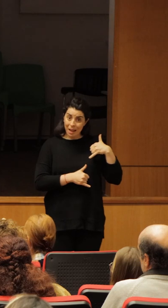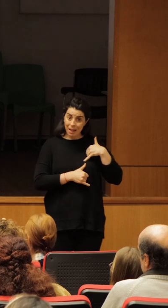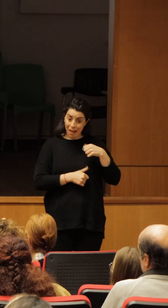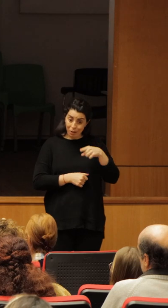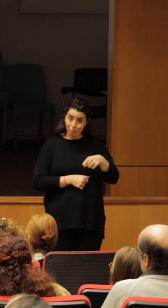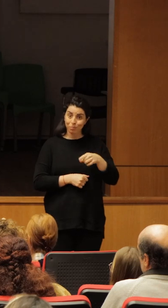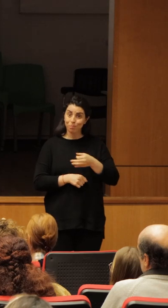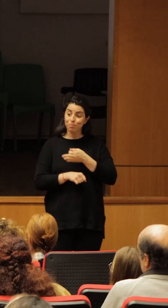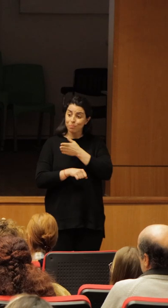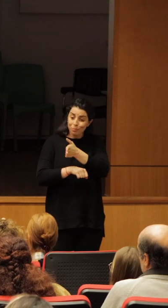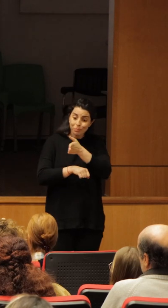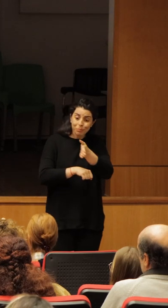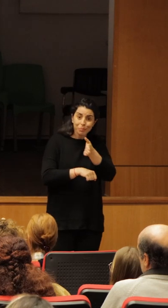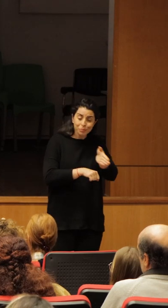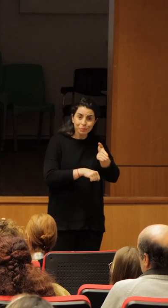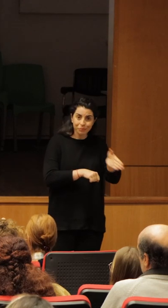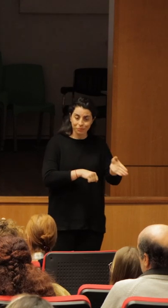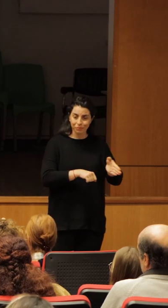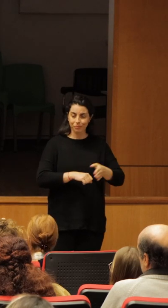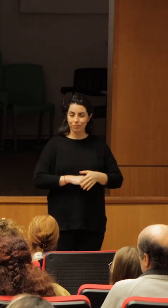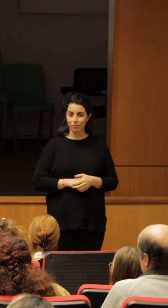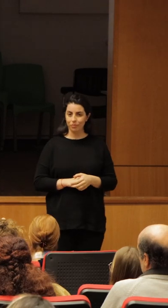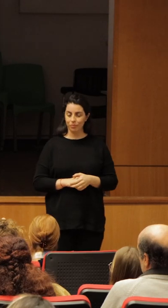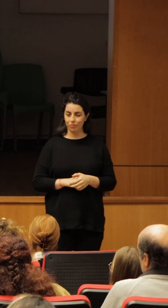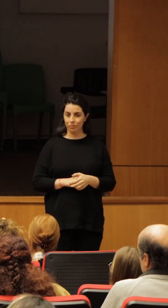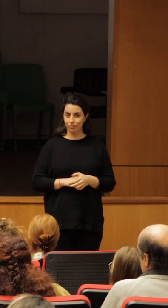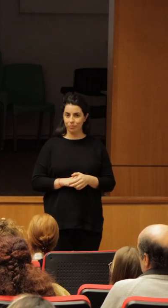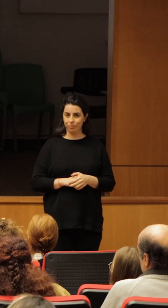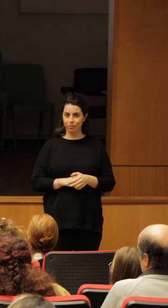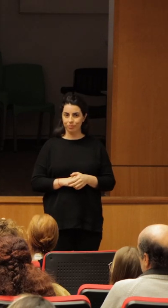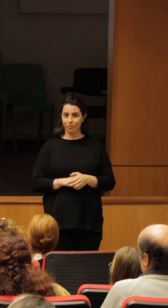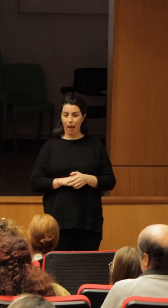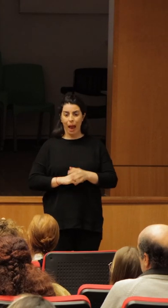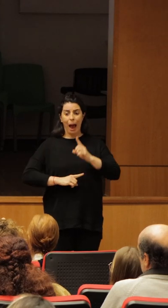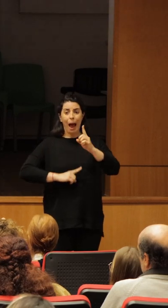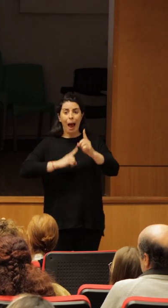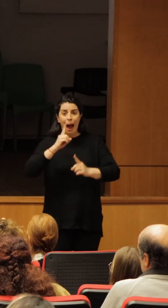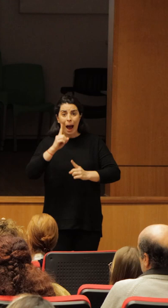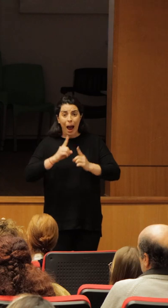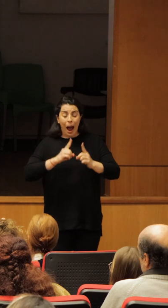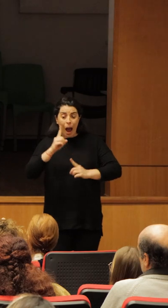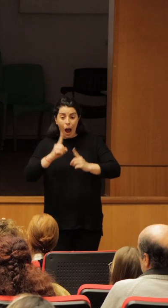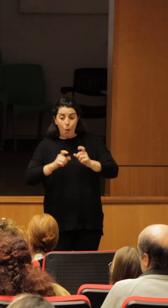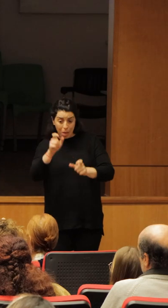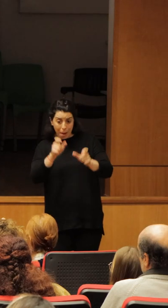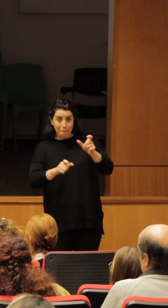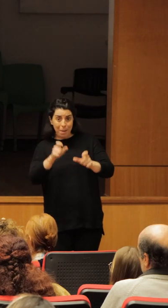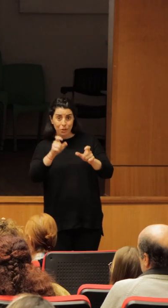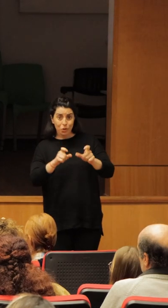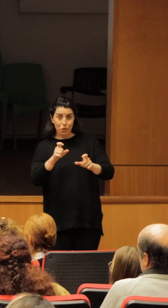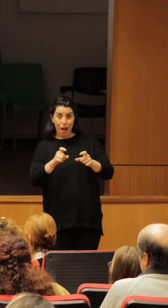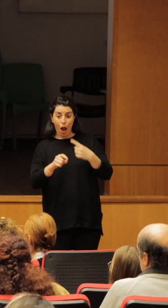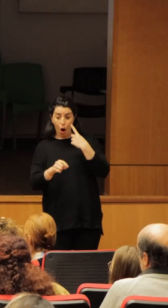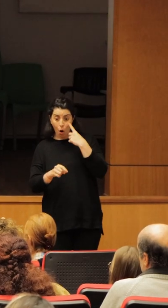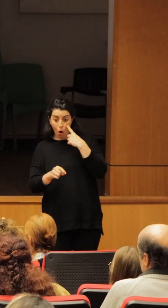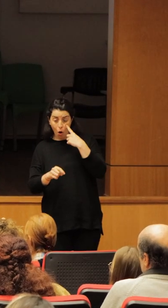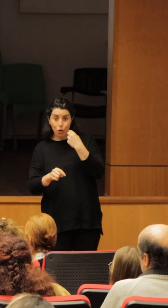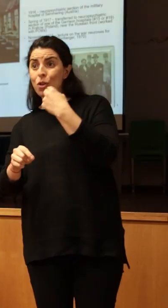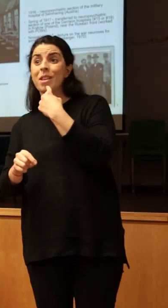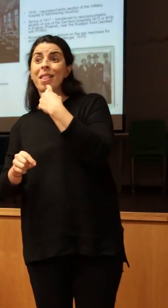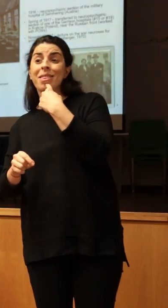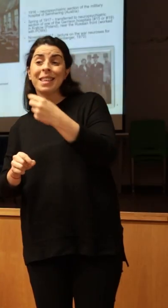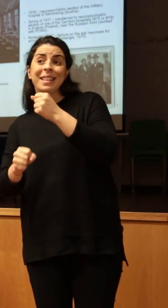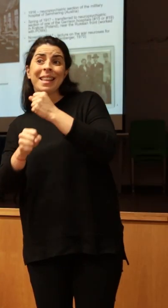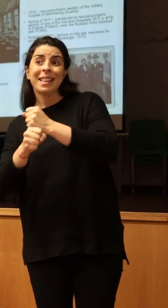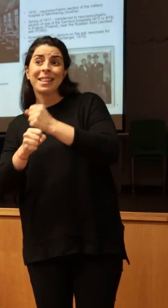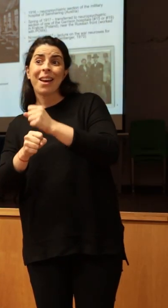him said that he was working 16, 20 hours days. Y algunas de las personas que lo conocieron dijeron que él trabajaba entre 16 y 20 horas